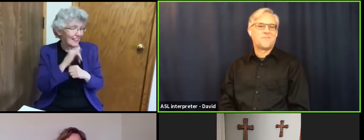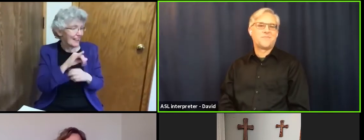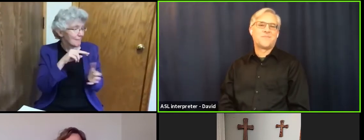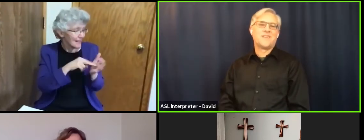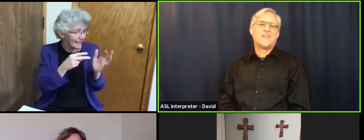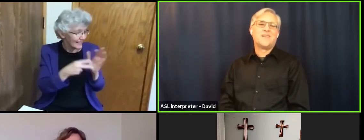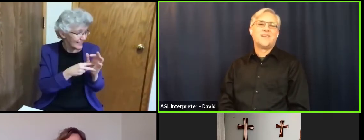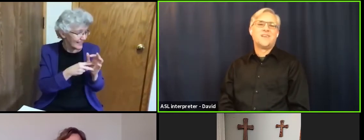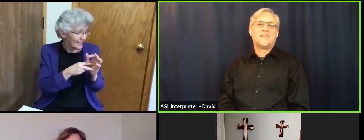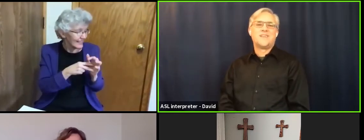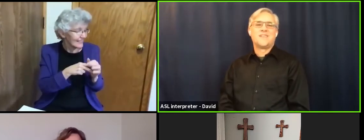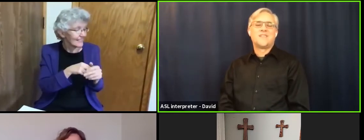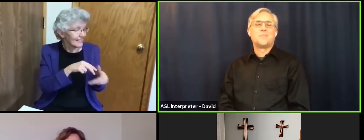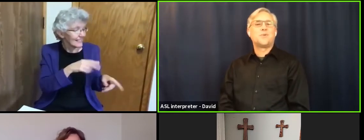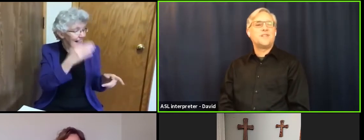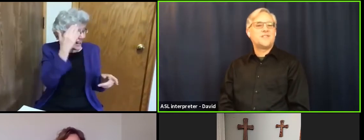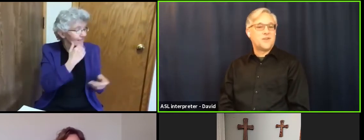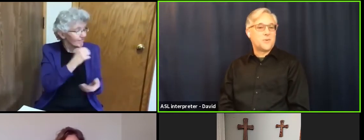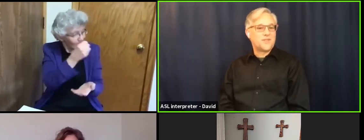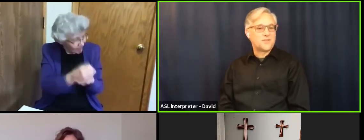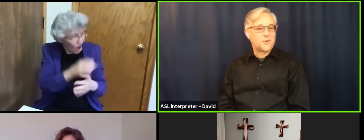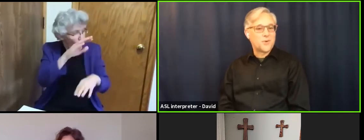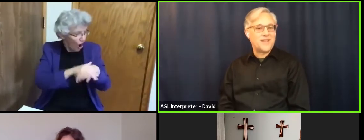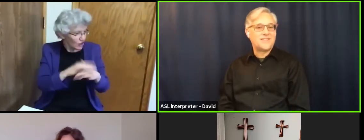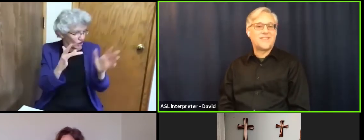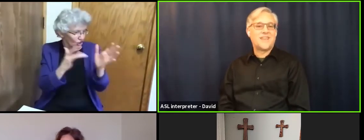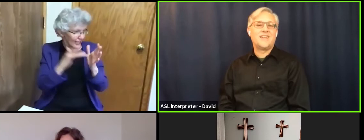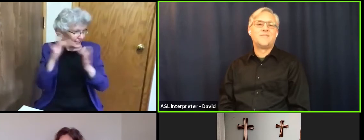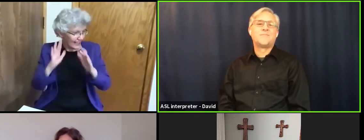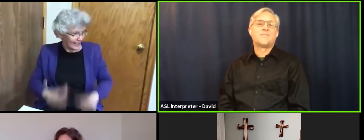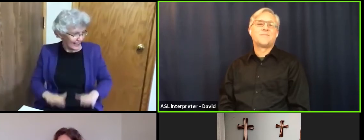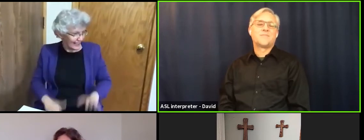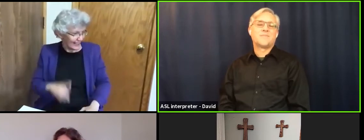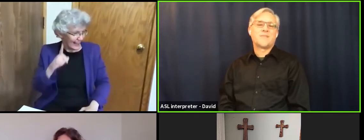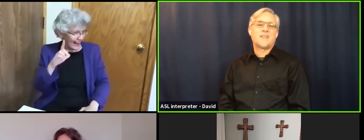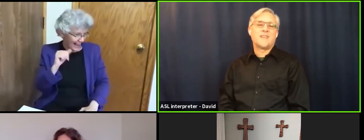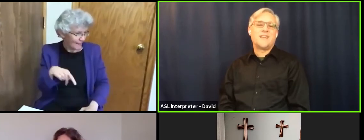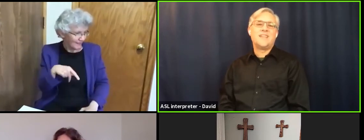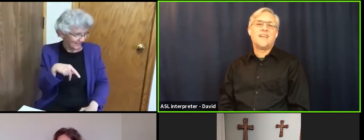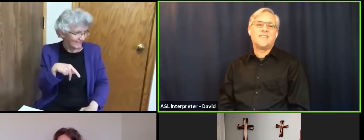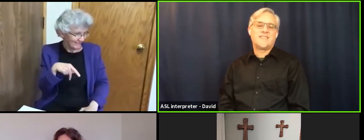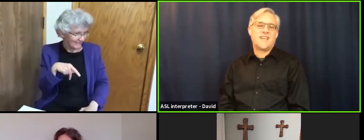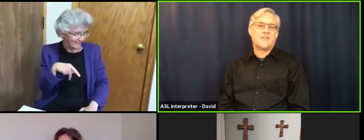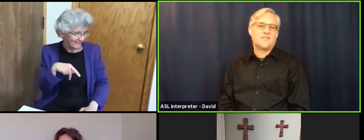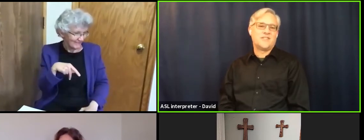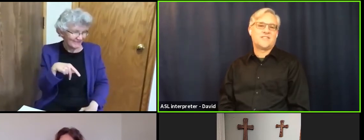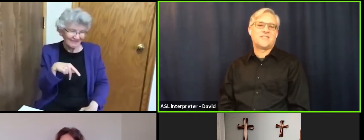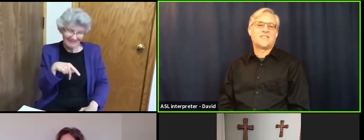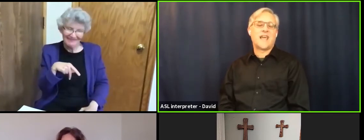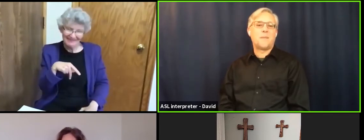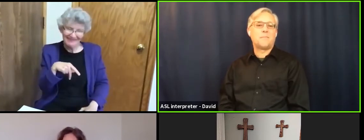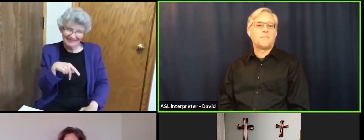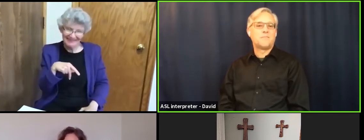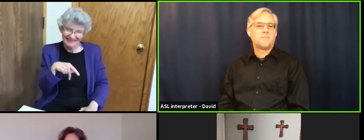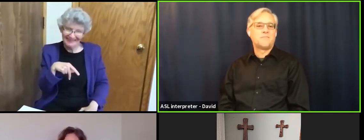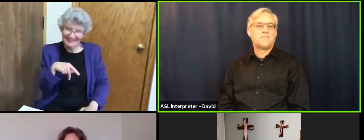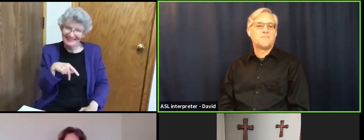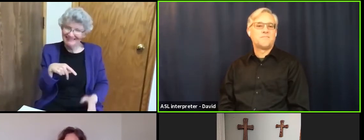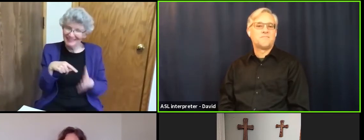bed." The priest, knowing the story, said, "He laid his head on Jesus's